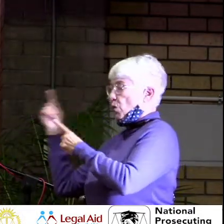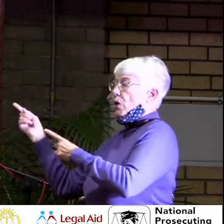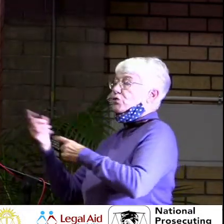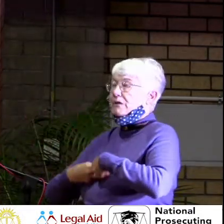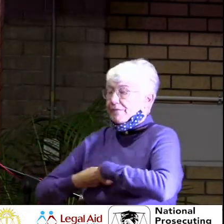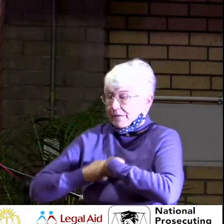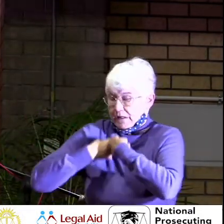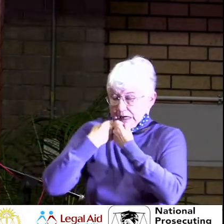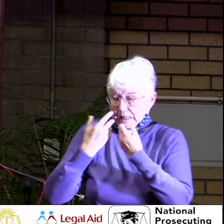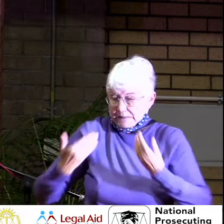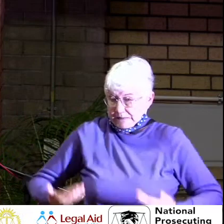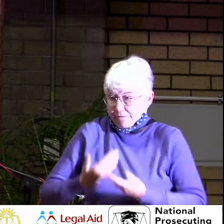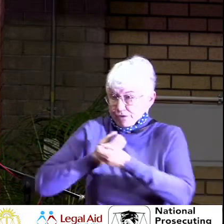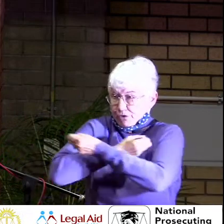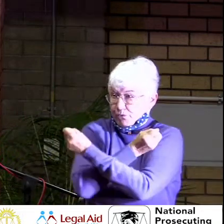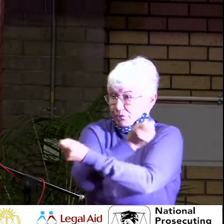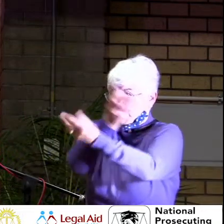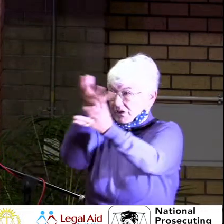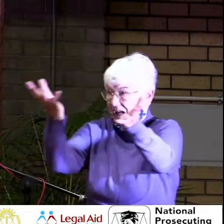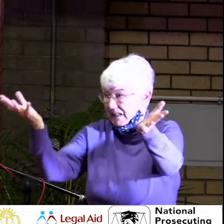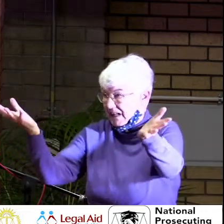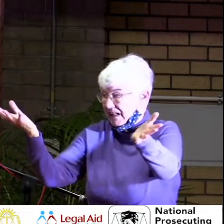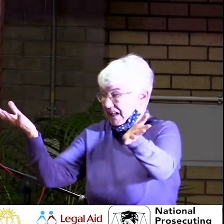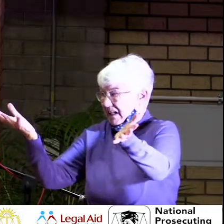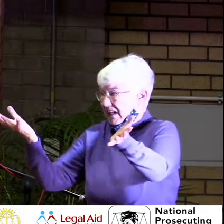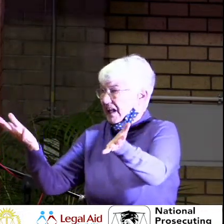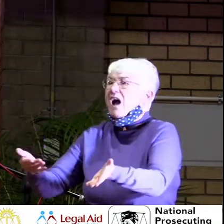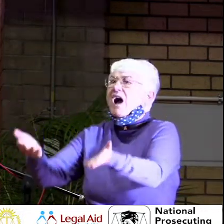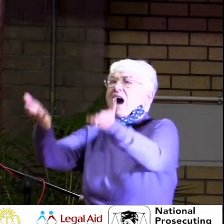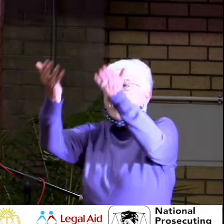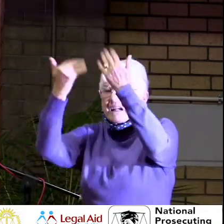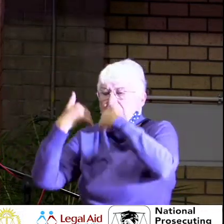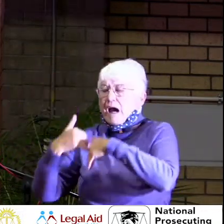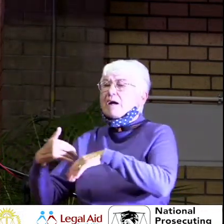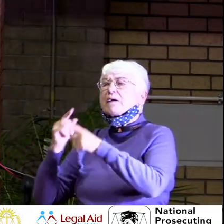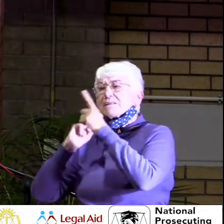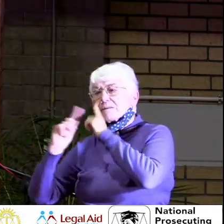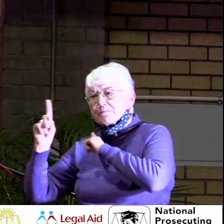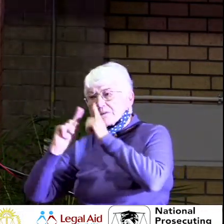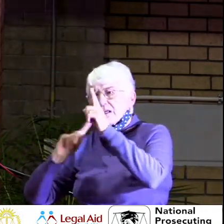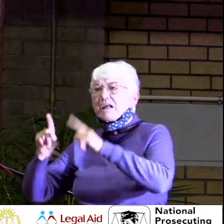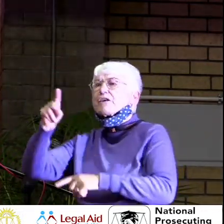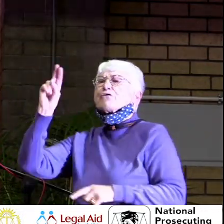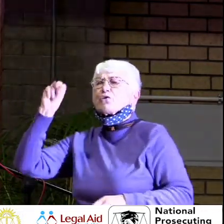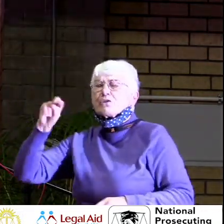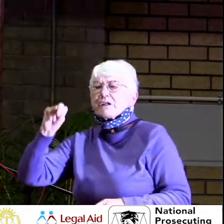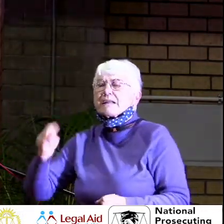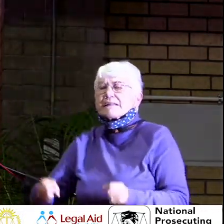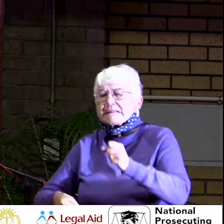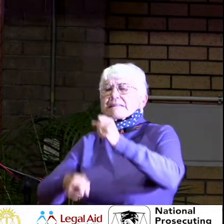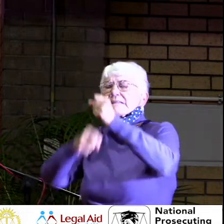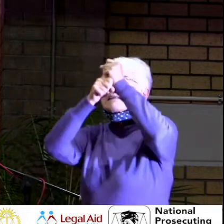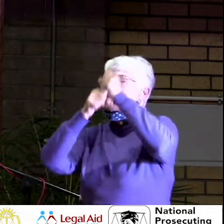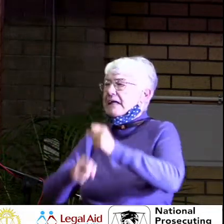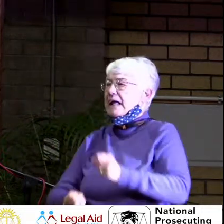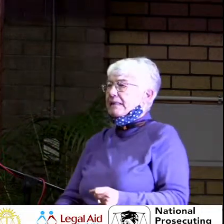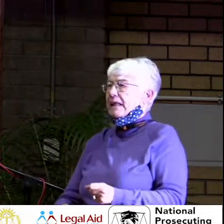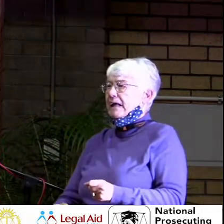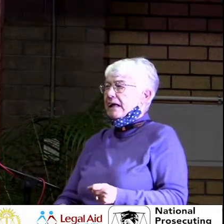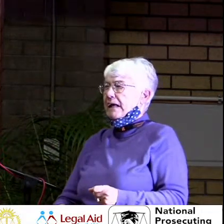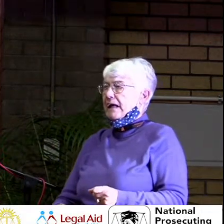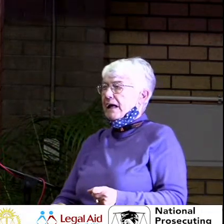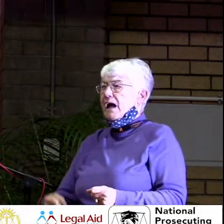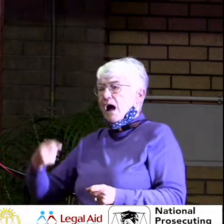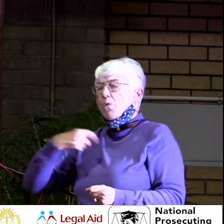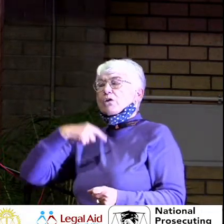today, I've got my team right here with me. So come and speak to us if you need assistance. But I want to end off by